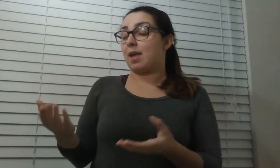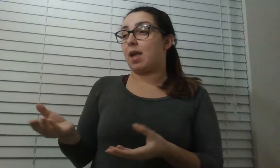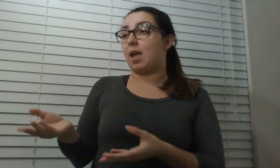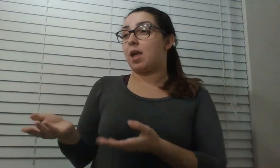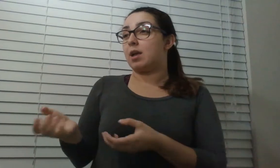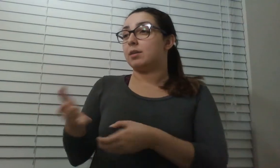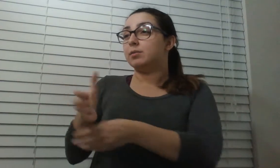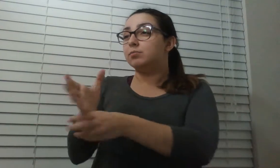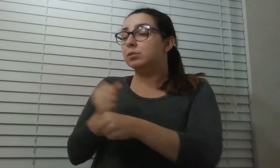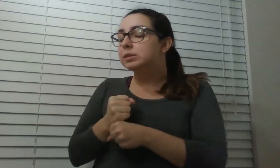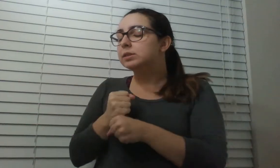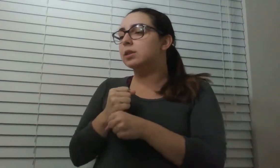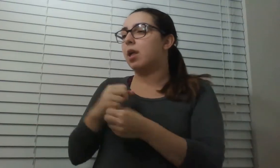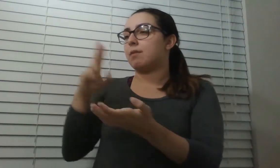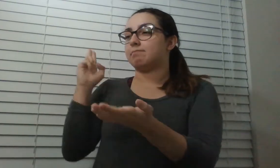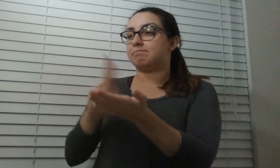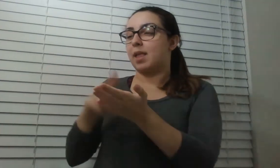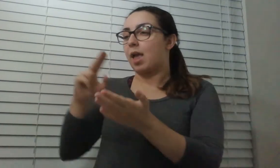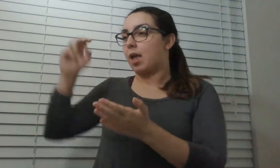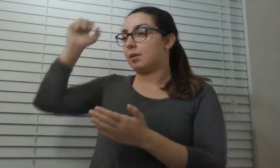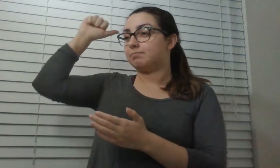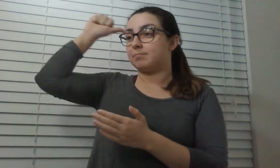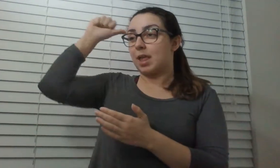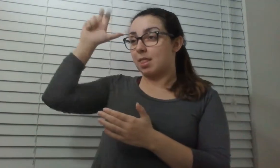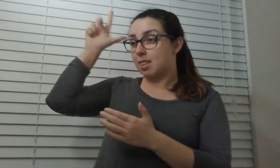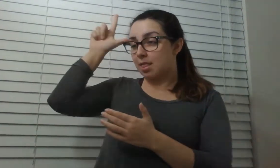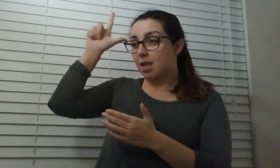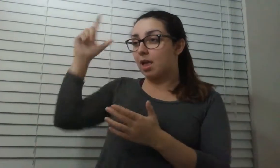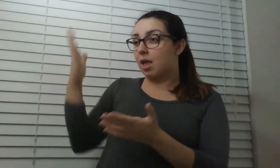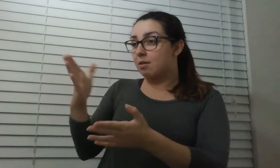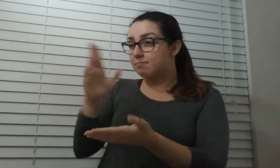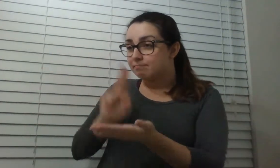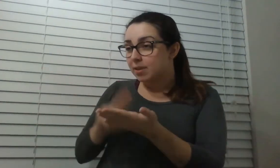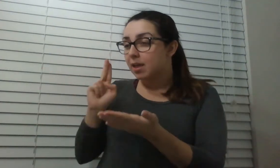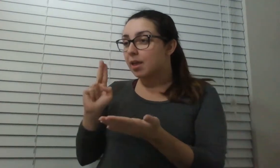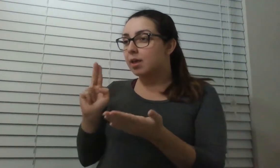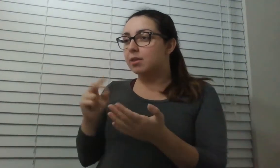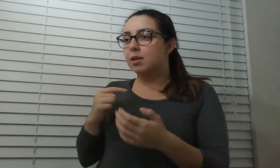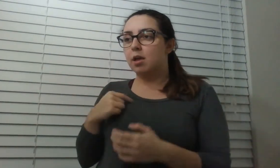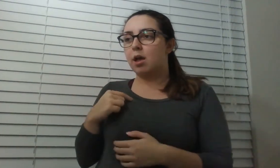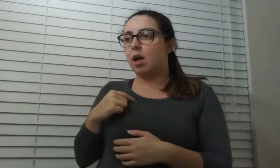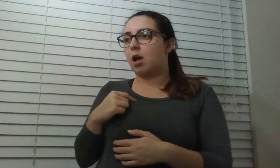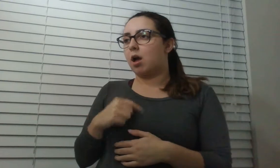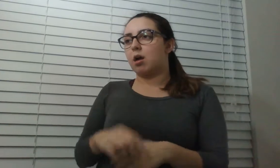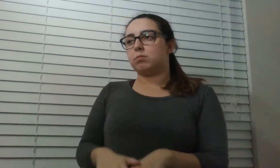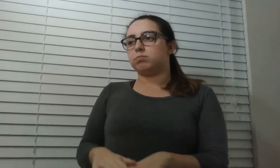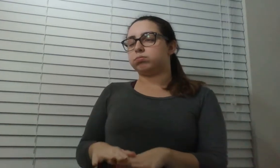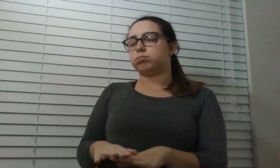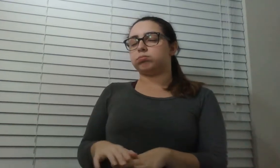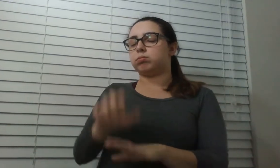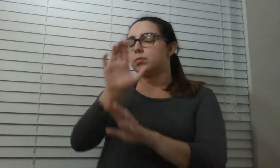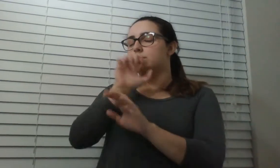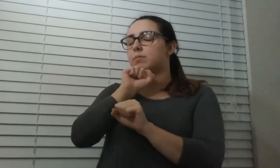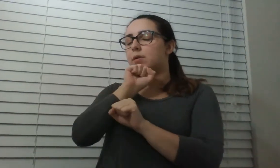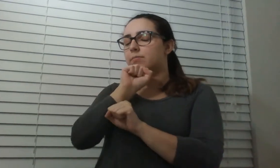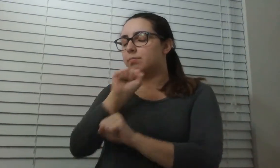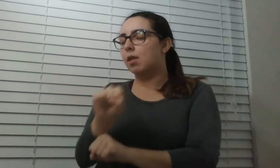think, okay, Yeah. Abe Lincoln stood in front of this very piece of paper in order to write his signature in this very way. He had to be standing exactly where